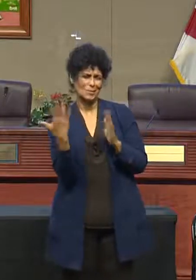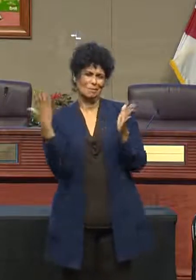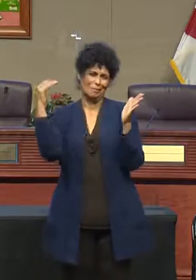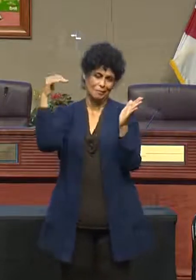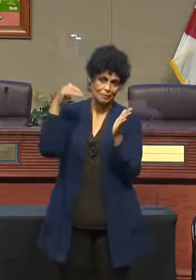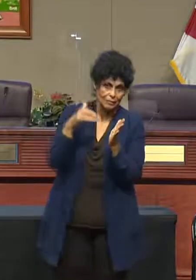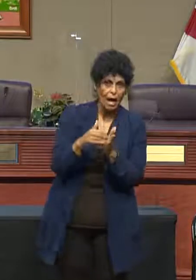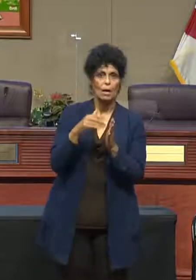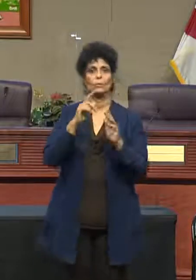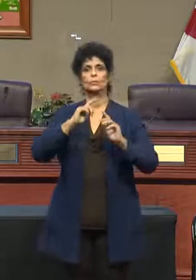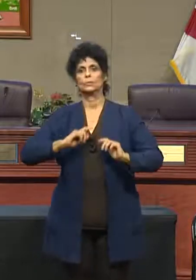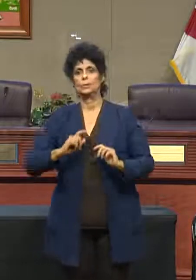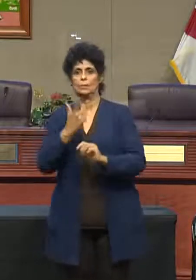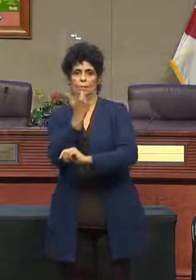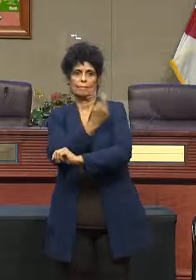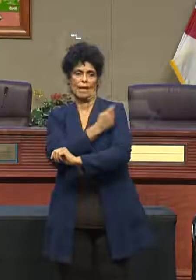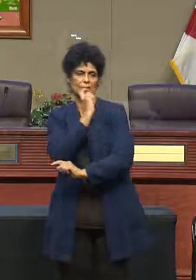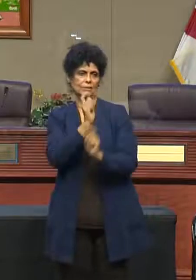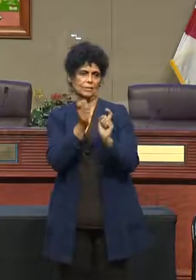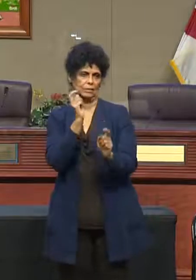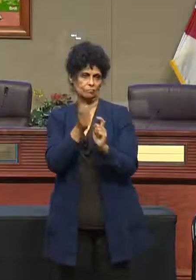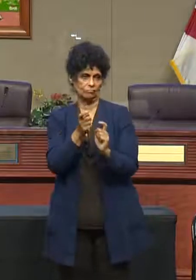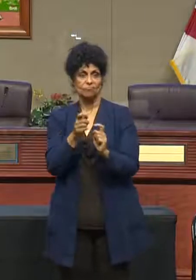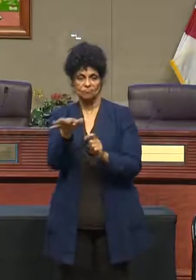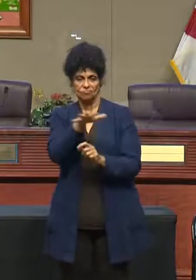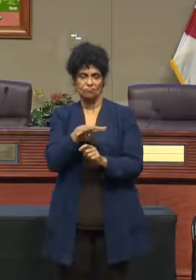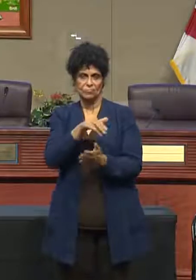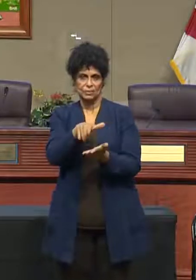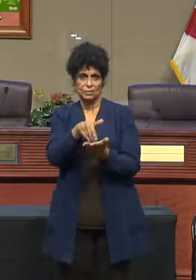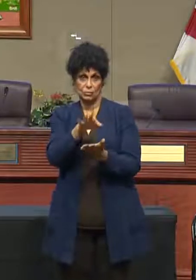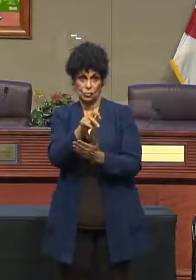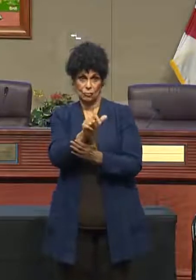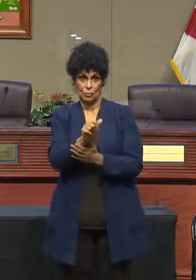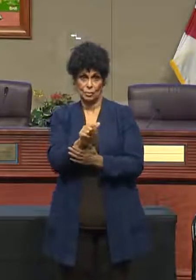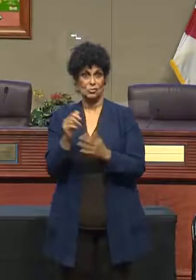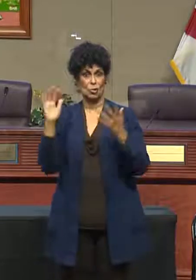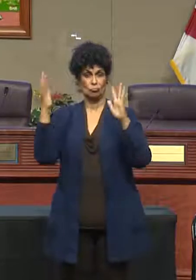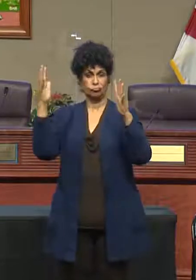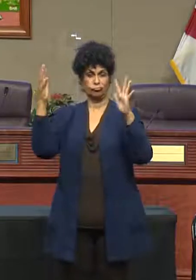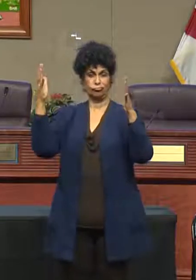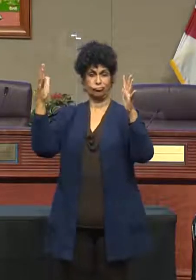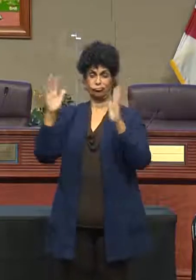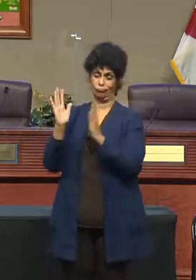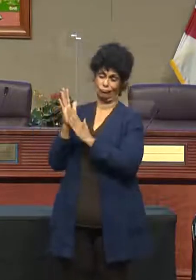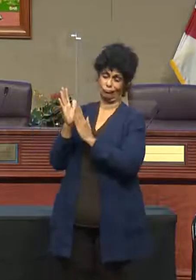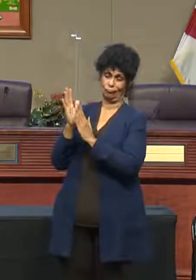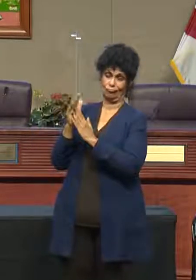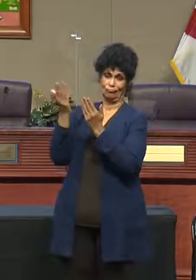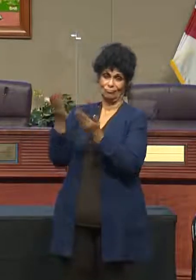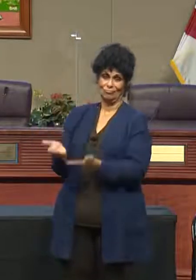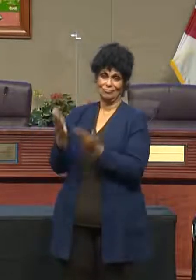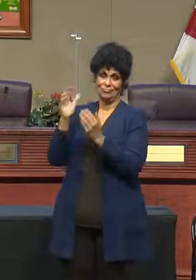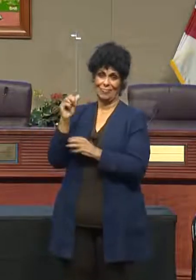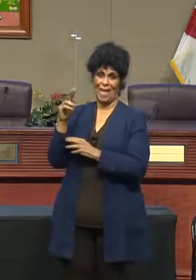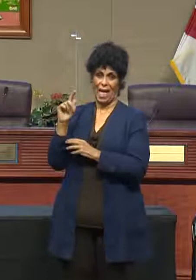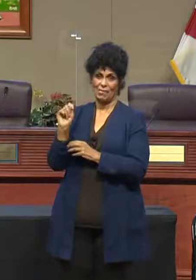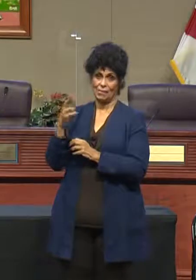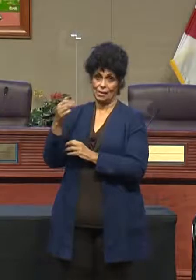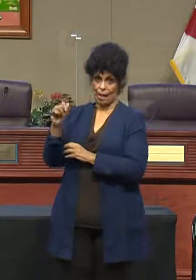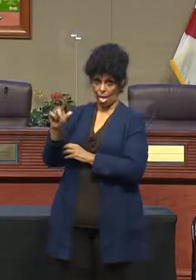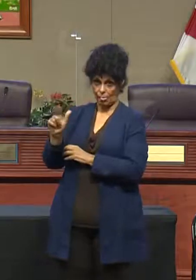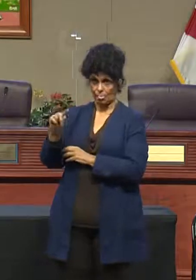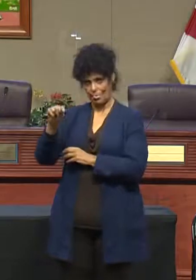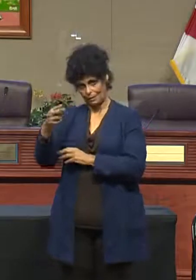COVID-19 vaccine doses within Central Florida. So kudos to Advent Health. I also want to say we have a great partnership